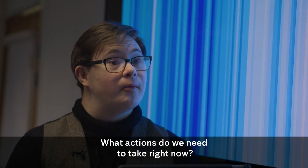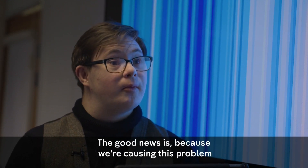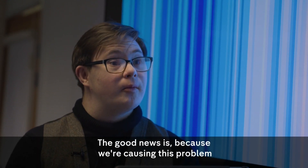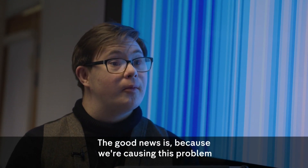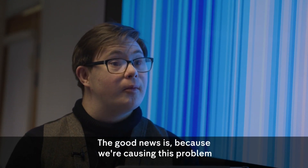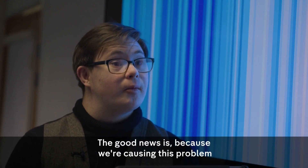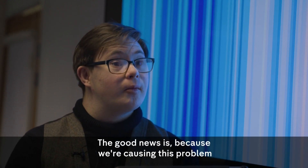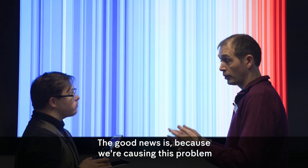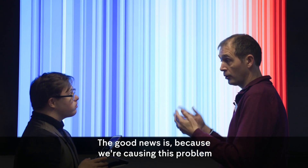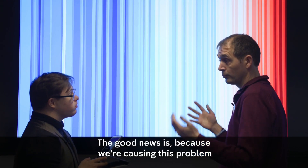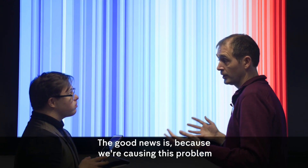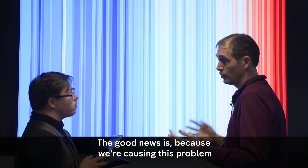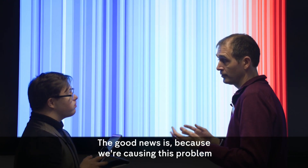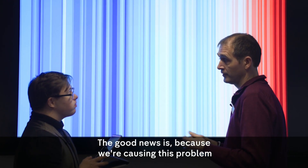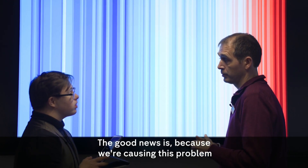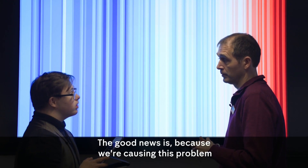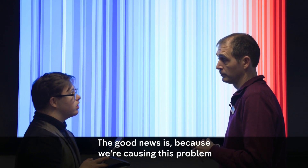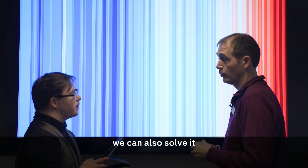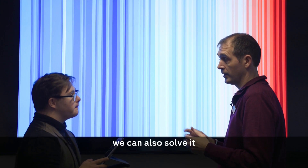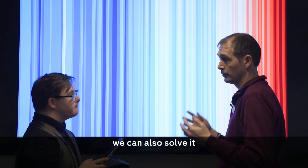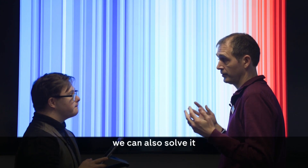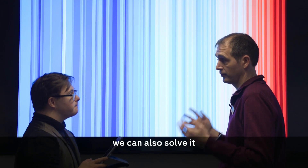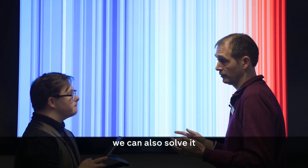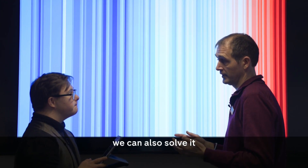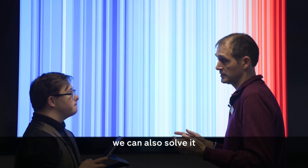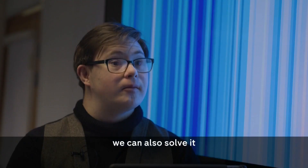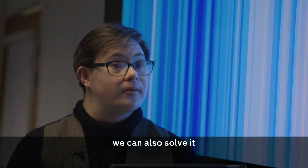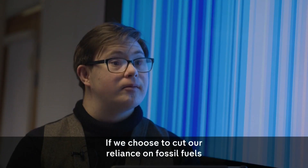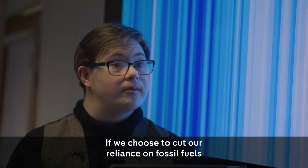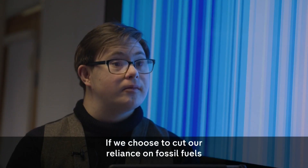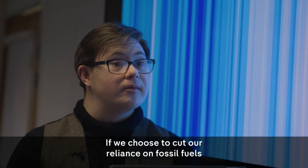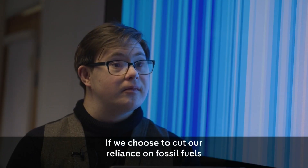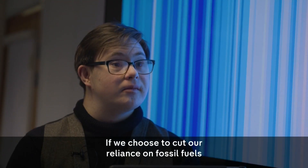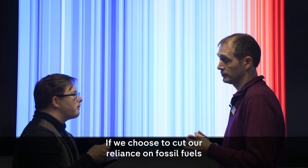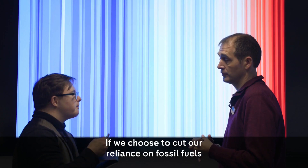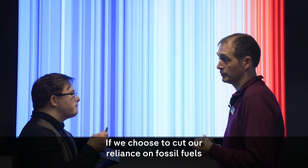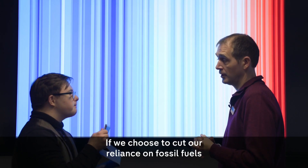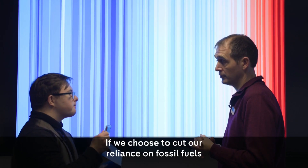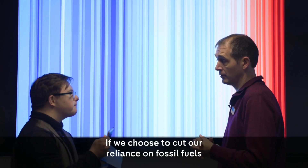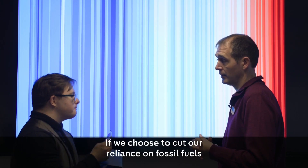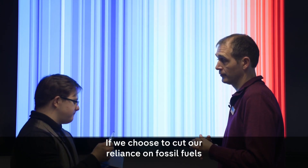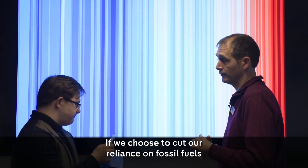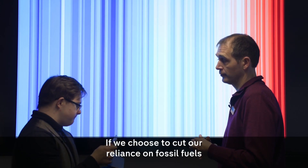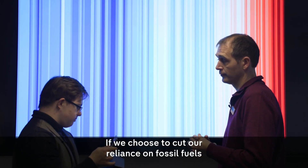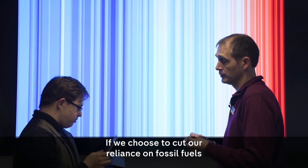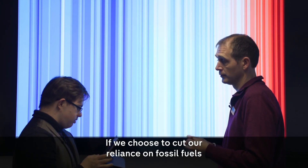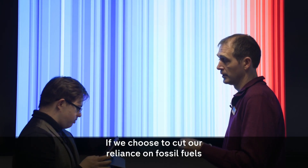The good news is, because we are causing this problem, we can also solve it. If we choose to cut our reliance on fossil fuels, that